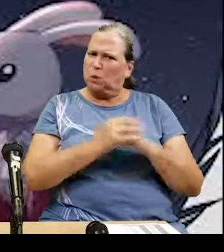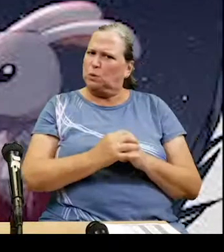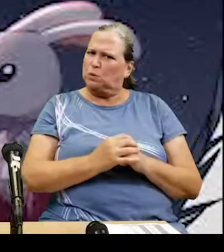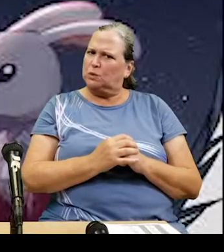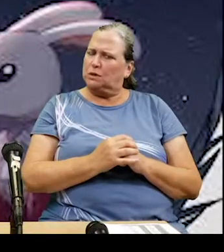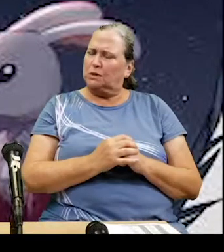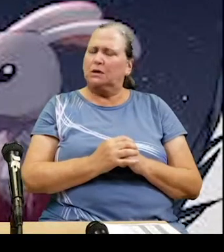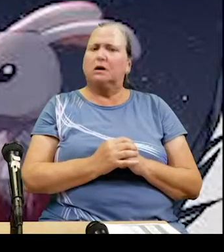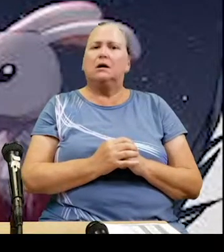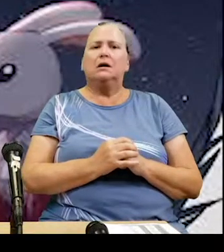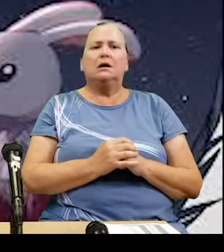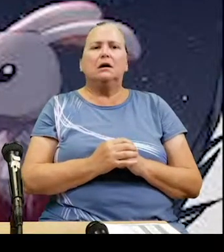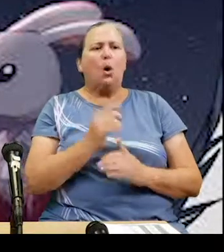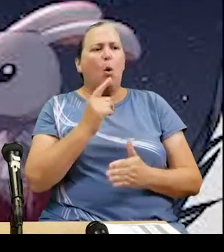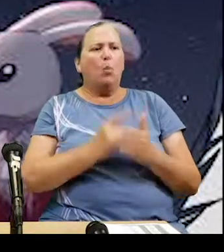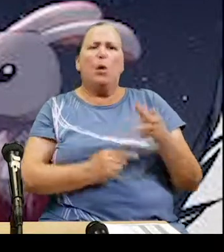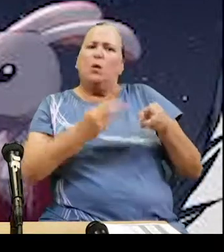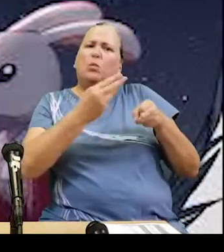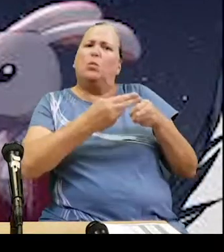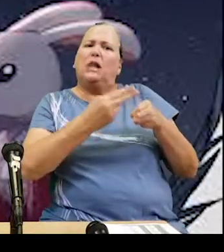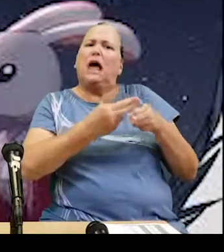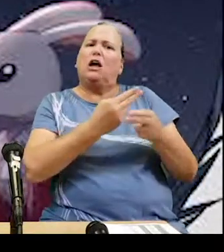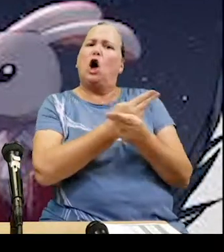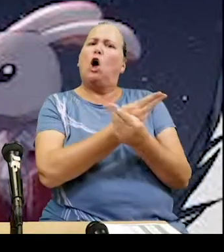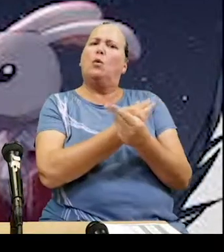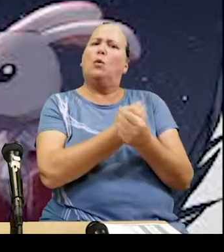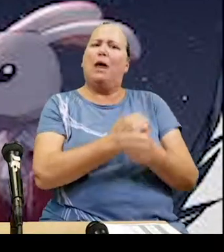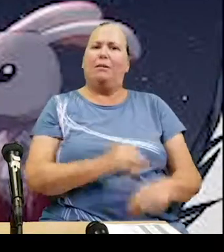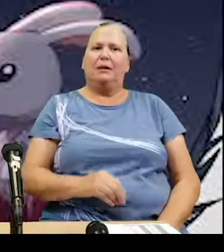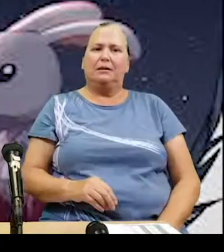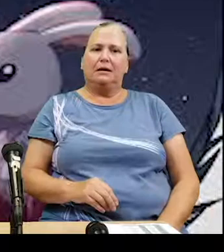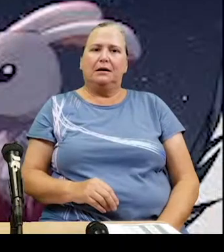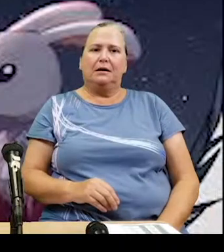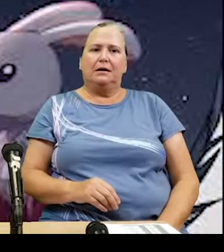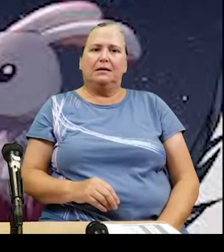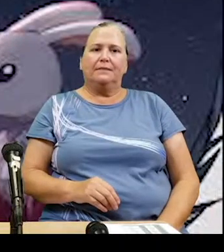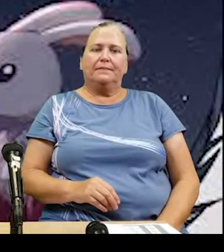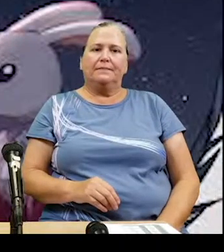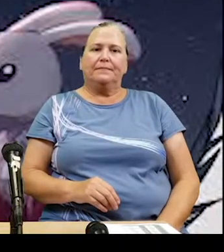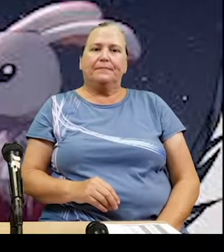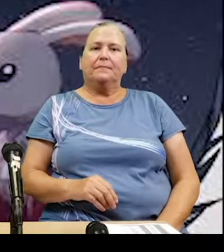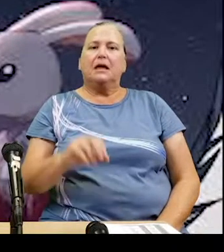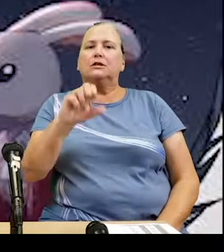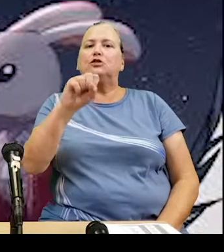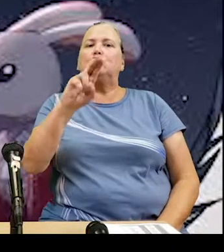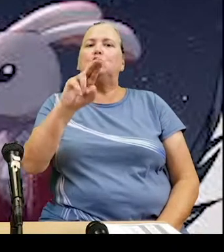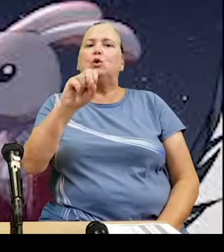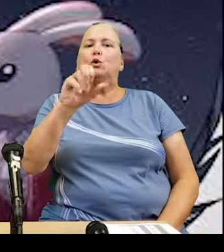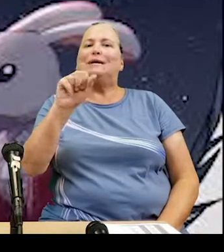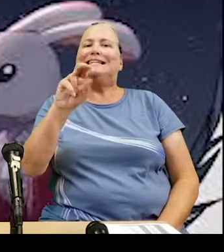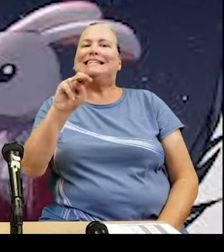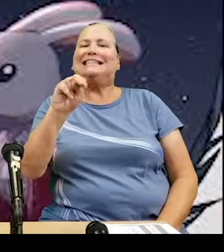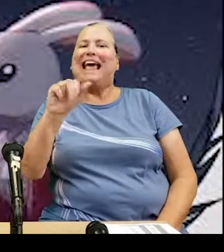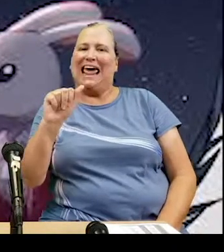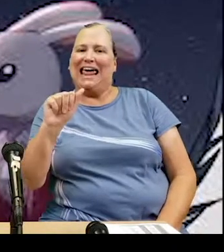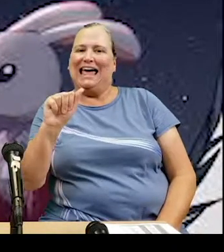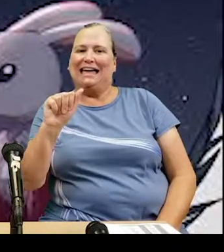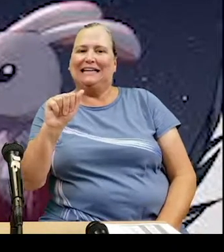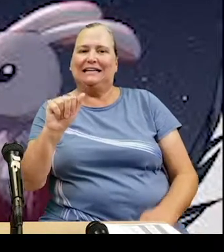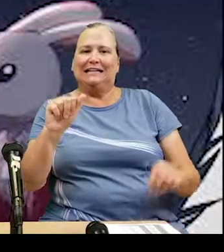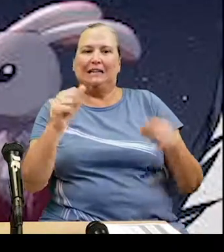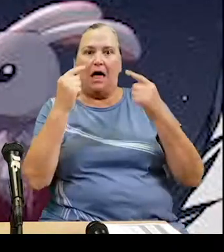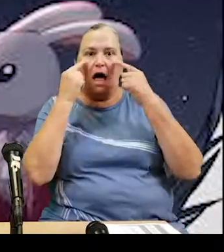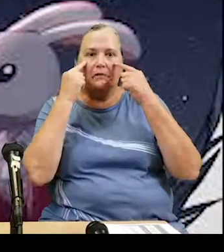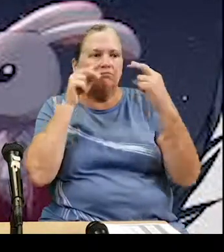in the room? "What will I call her?" "Susanna," said Lawrence. "Just right," said Nellie. "Susanna." She looked deep into Edward's eyes.